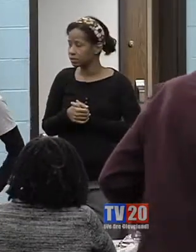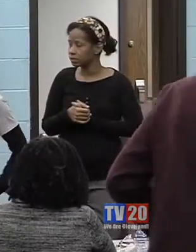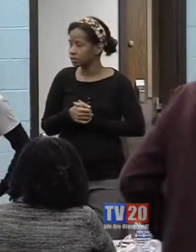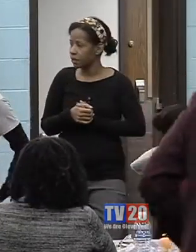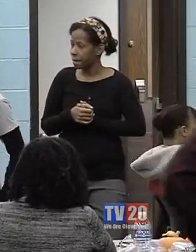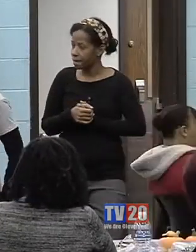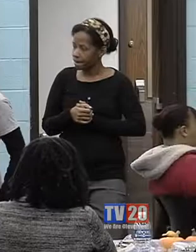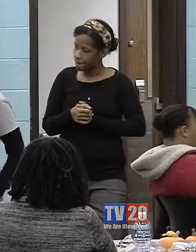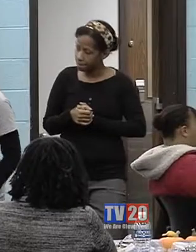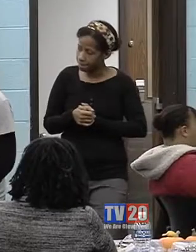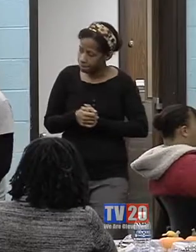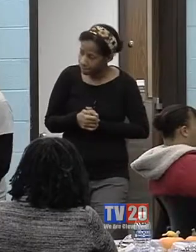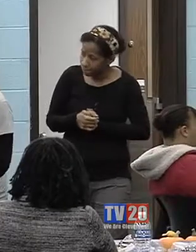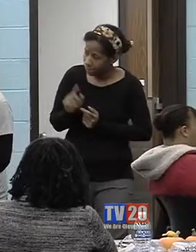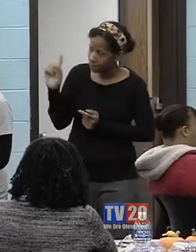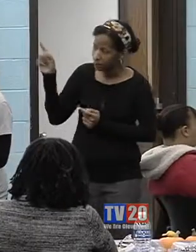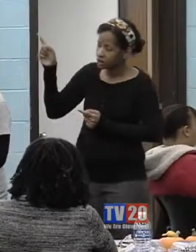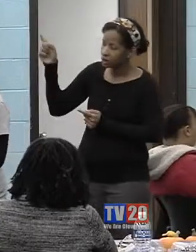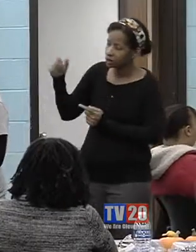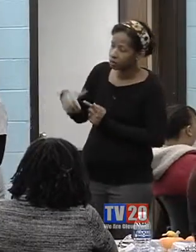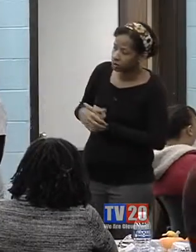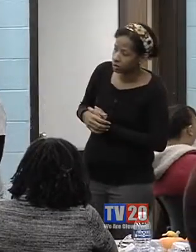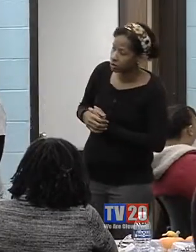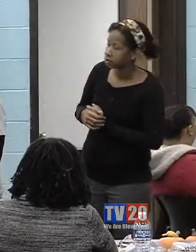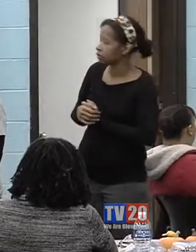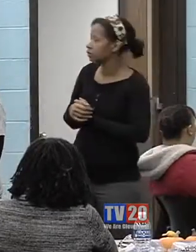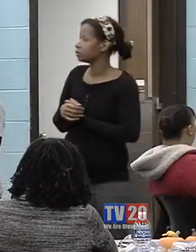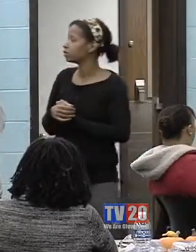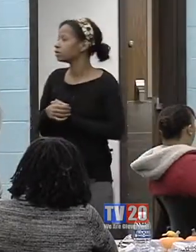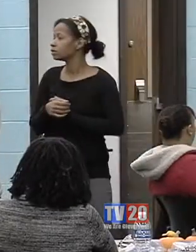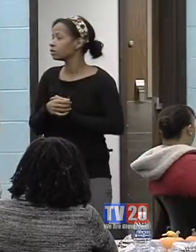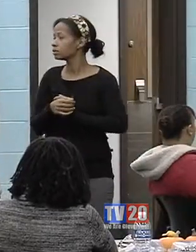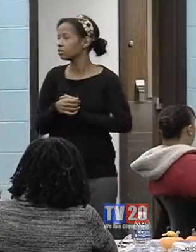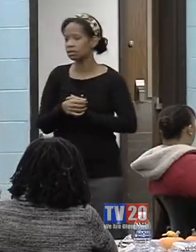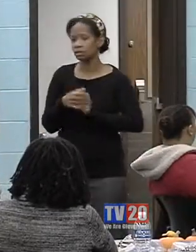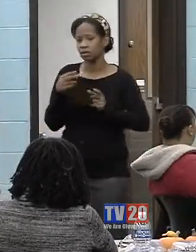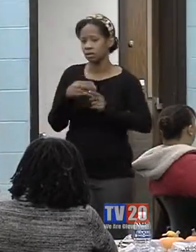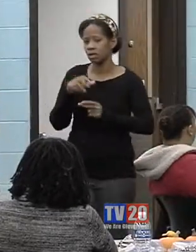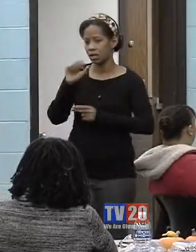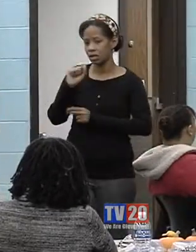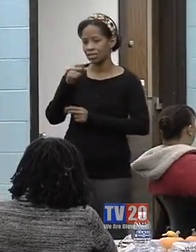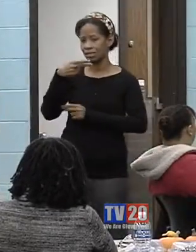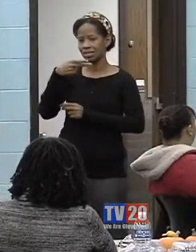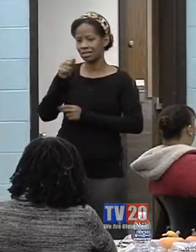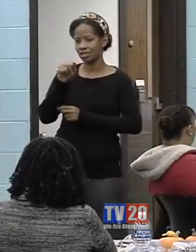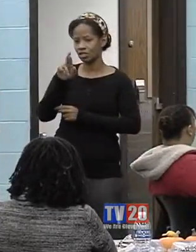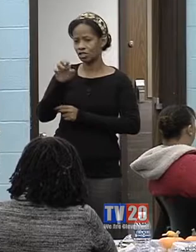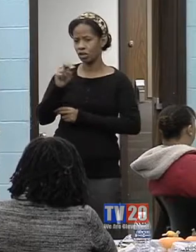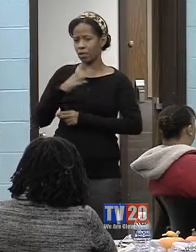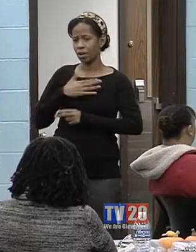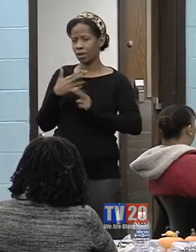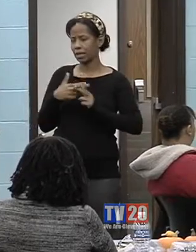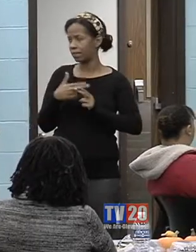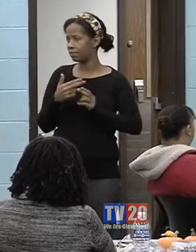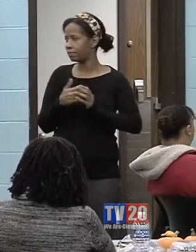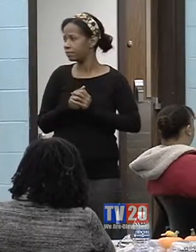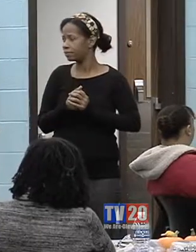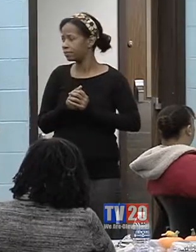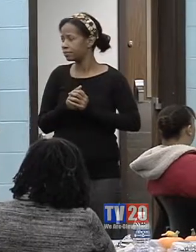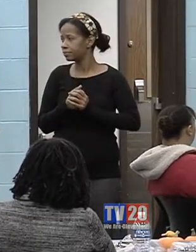here. Yes, ma'am. Hi. My name's Sharon. Hi, Sharon. I don't know if this has to do with this,